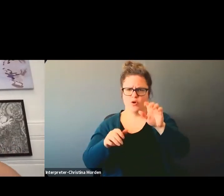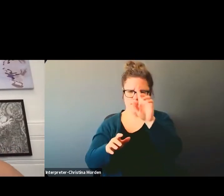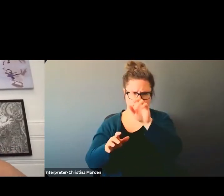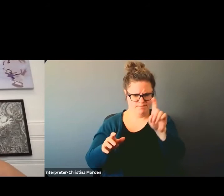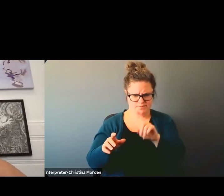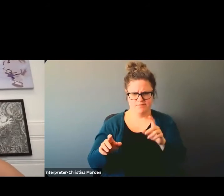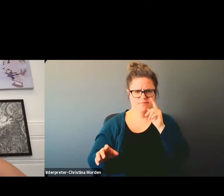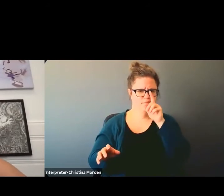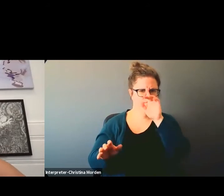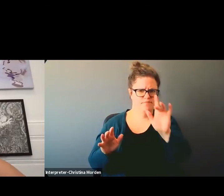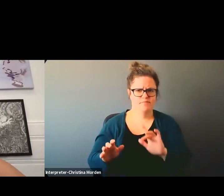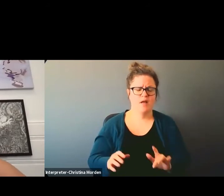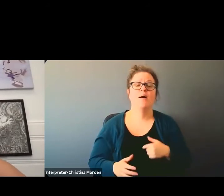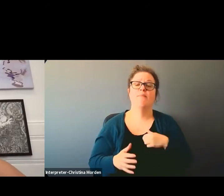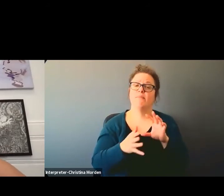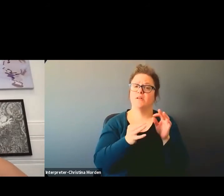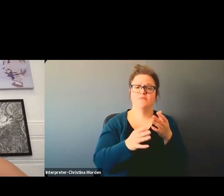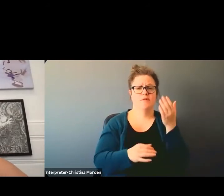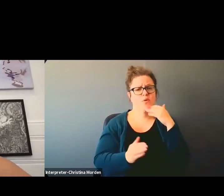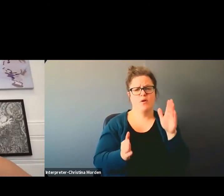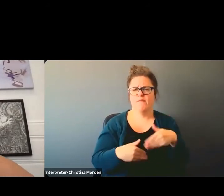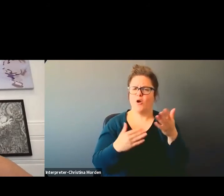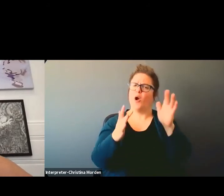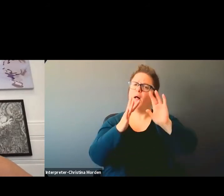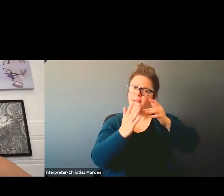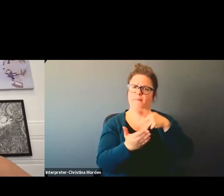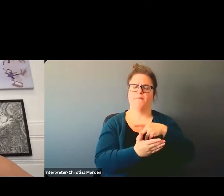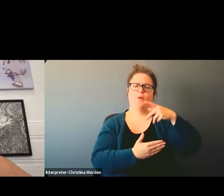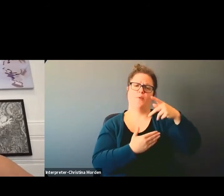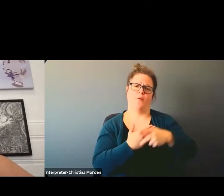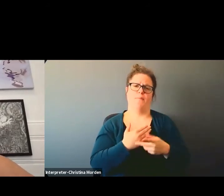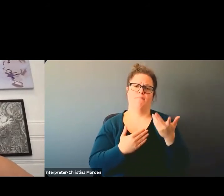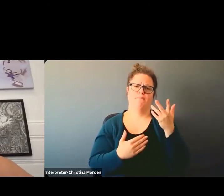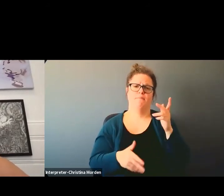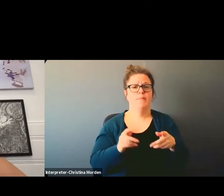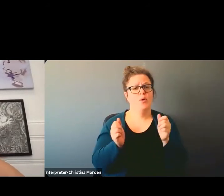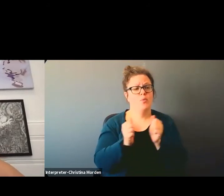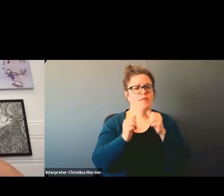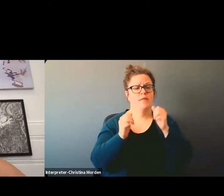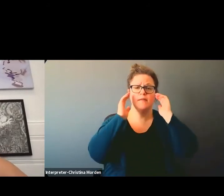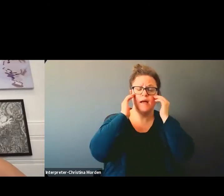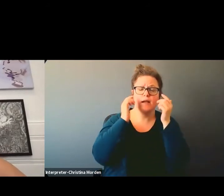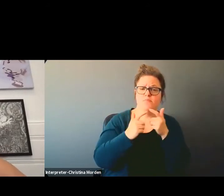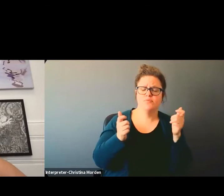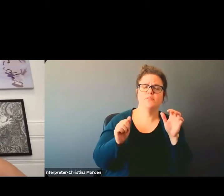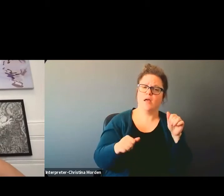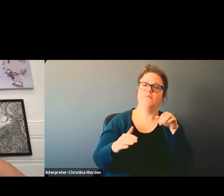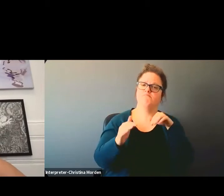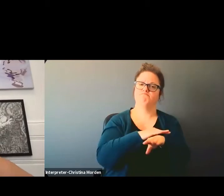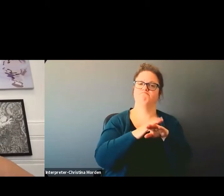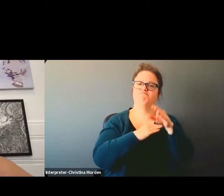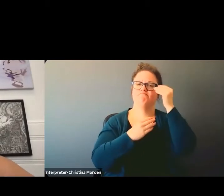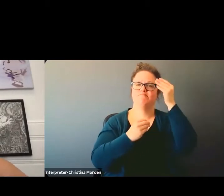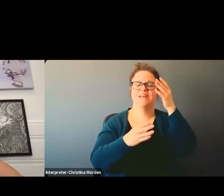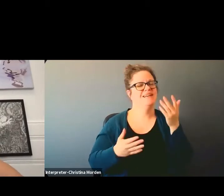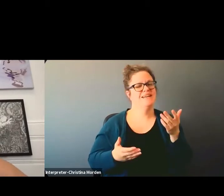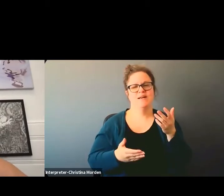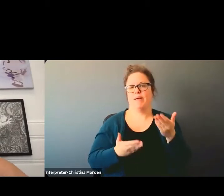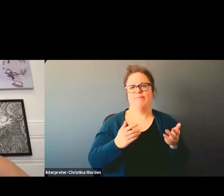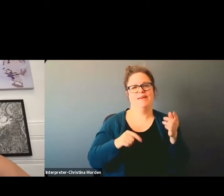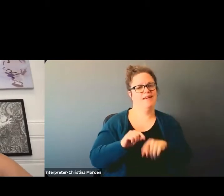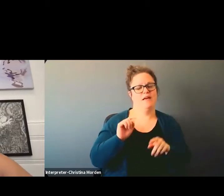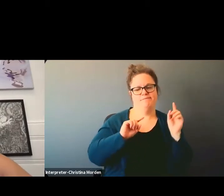as I mentioned before, offer online programming for those with anxiety or other health conditions who just can't attend in